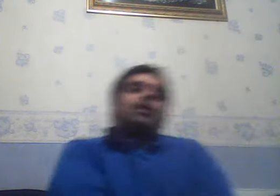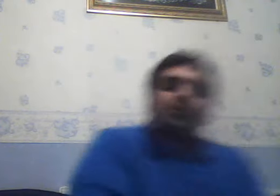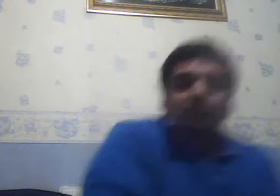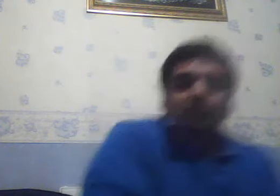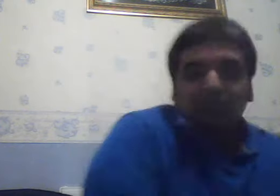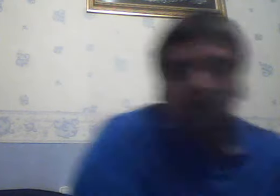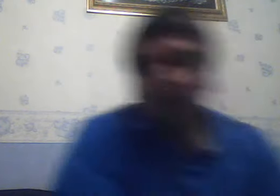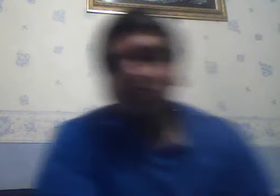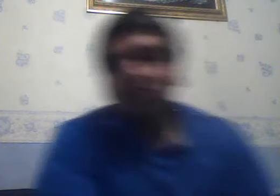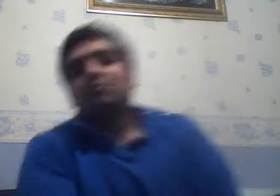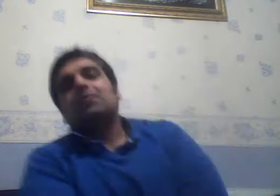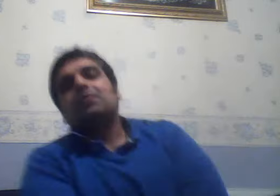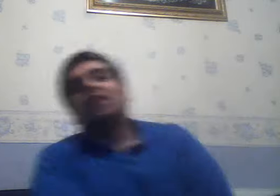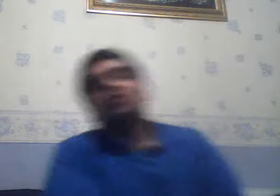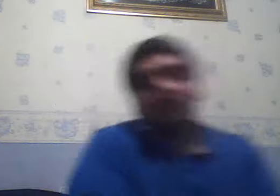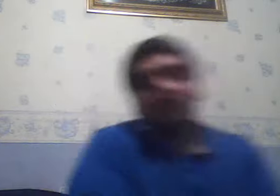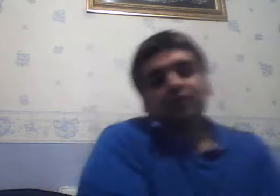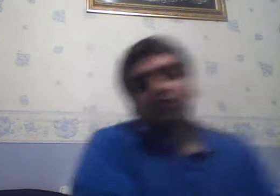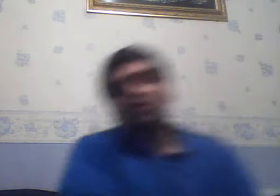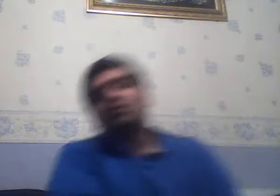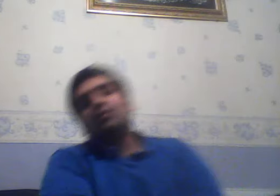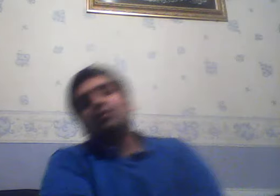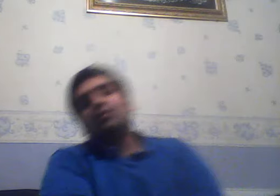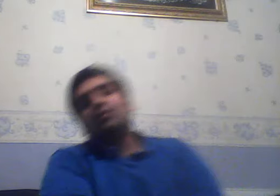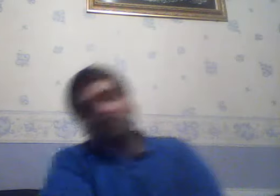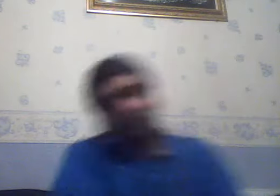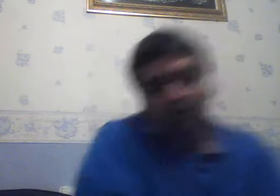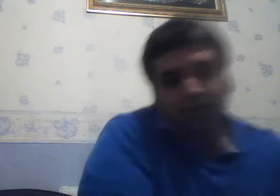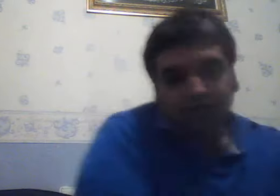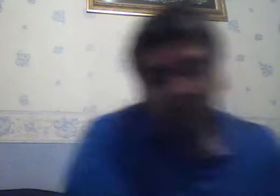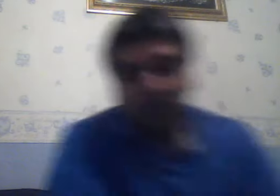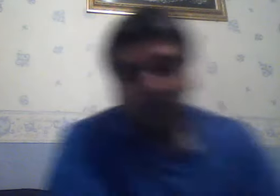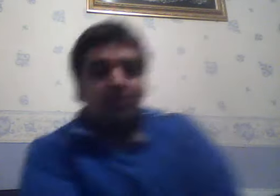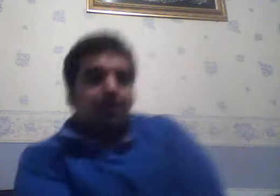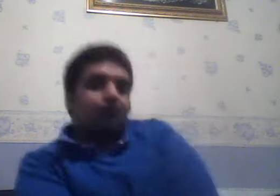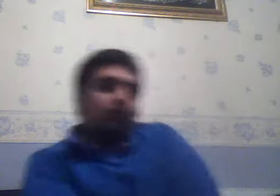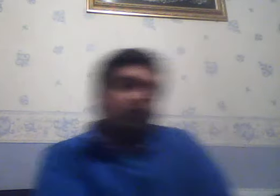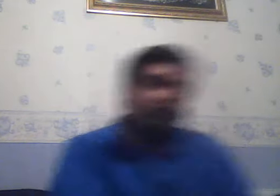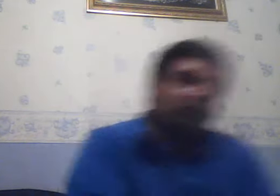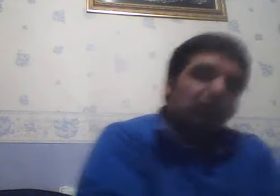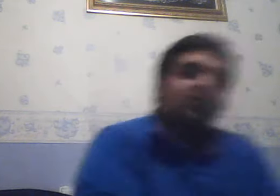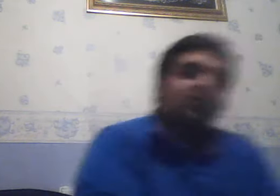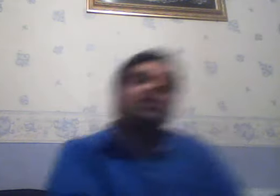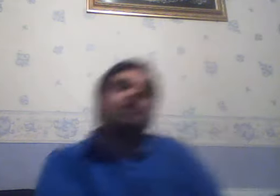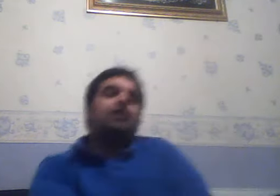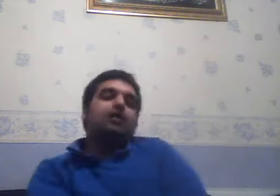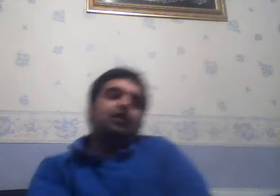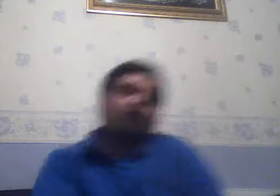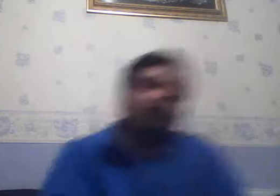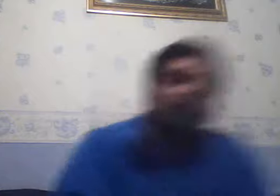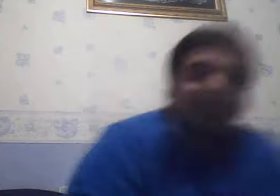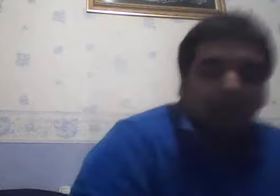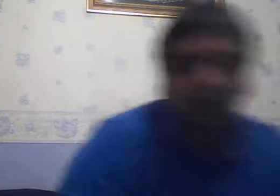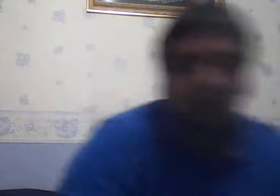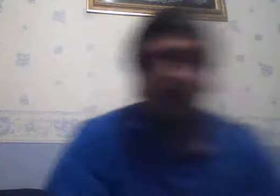Yes, we've got the hygiene people coming later on, so it's got to be the best. Have you made a sign for wanted sign yet? For the helper? No,